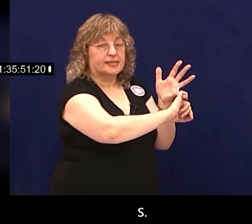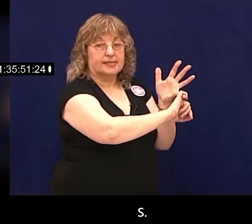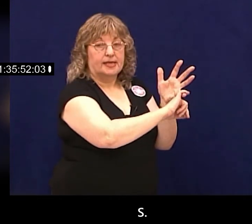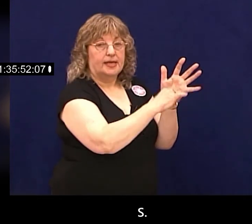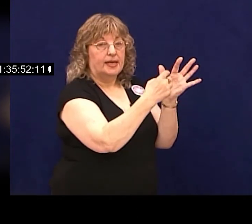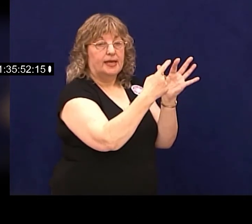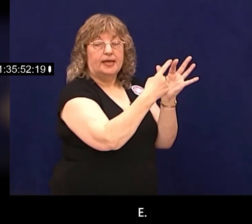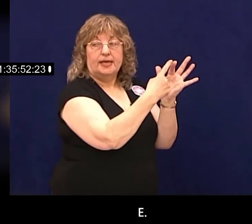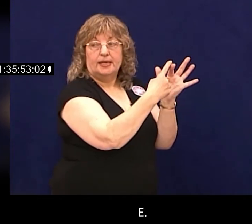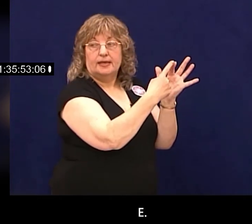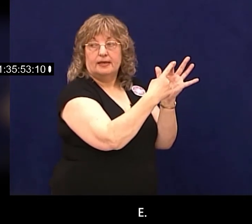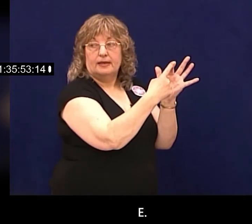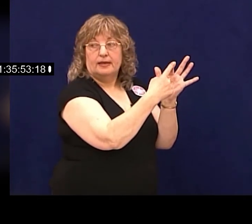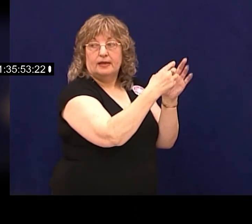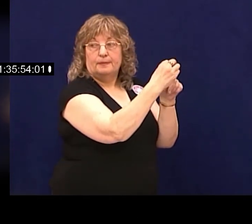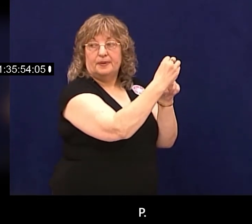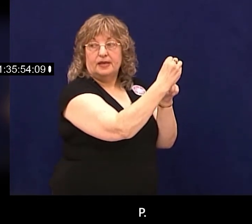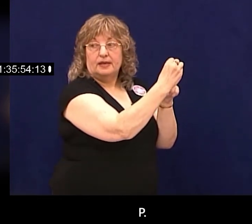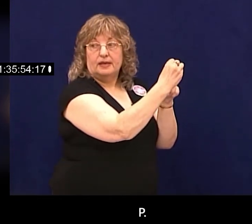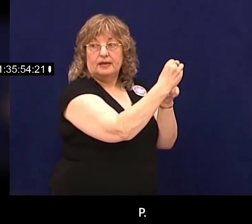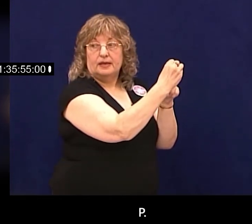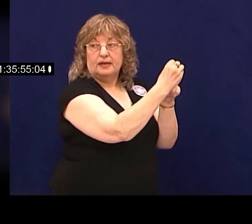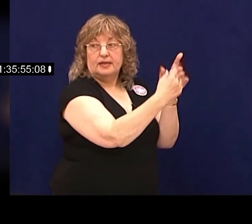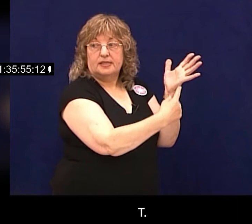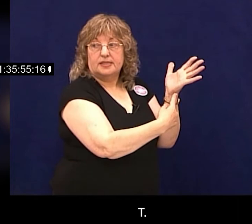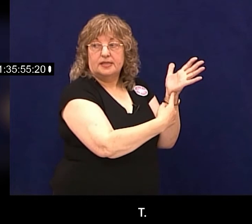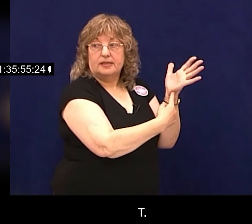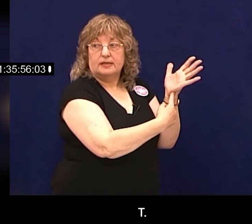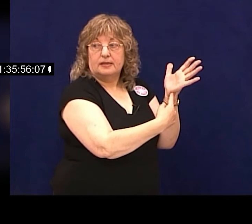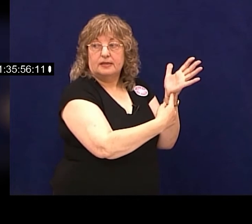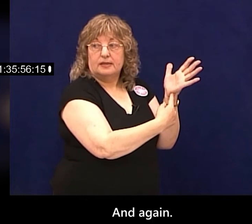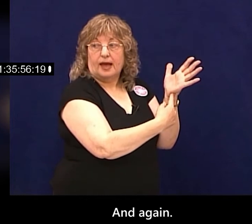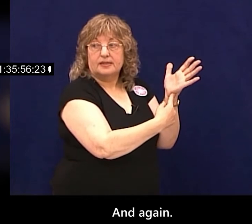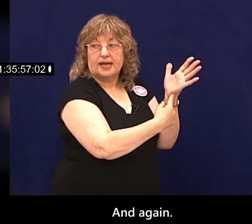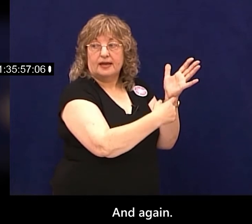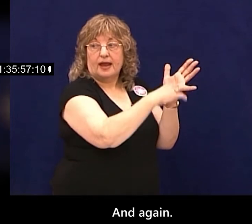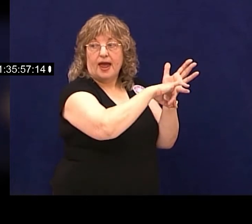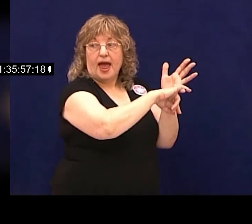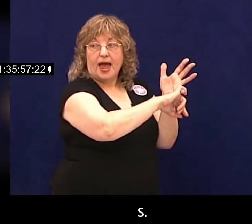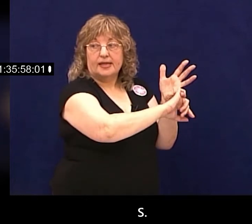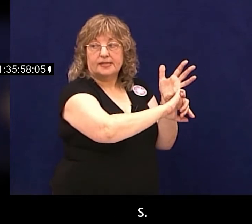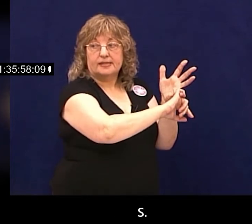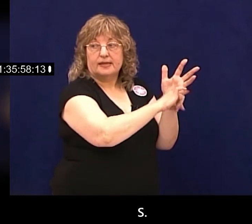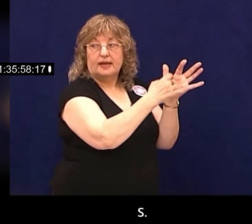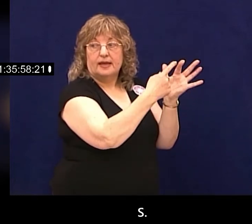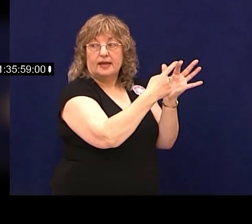S, E, P, T. And again. S,